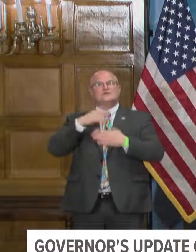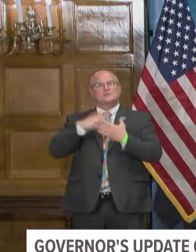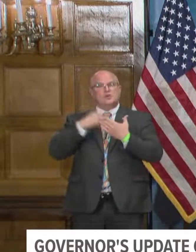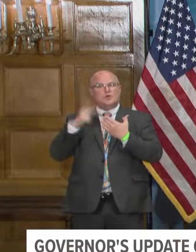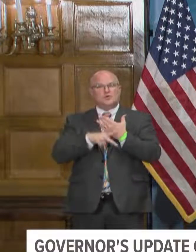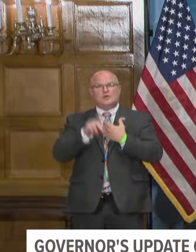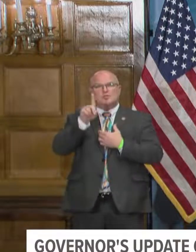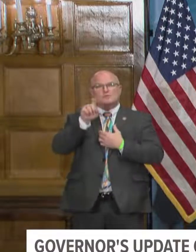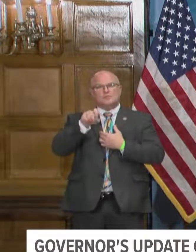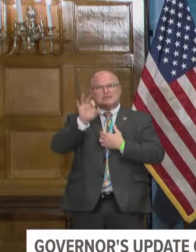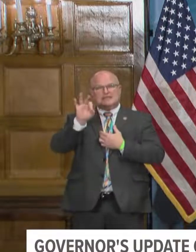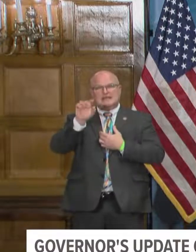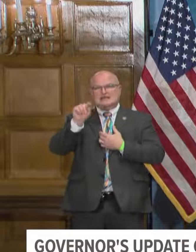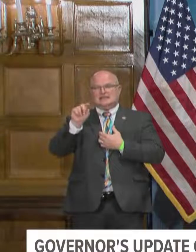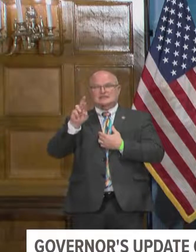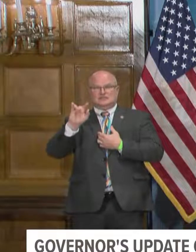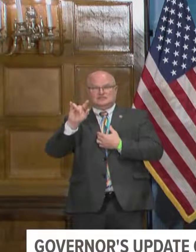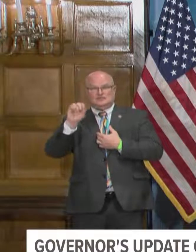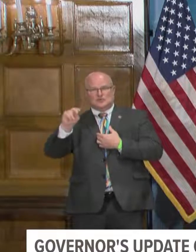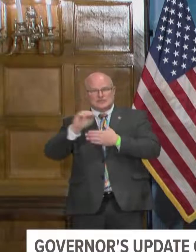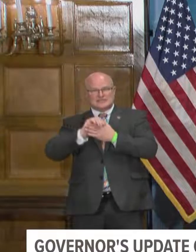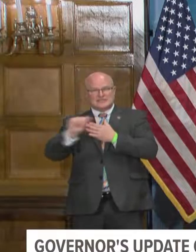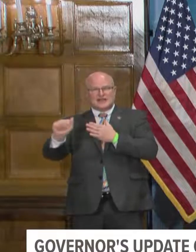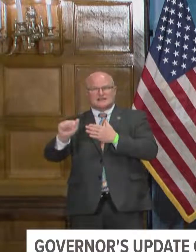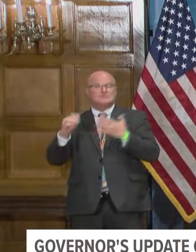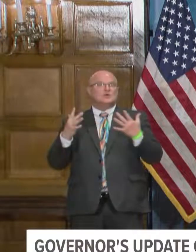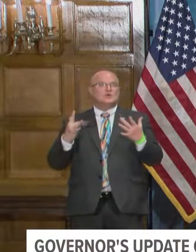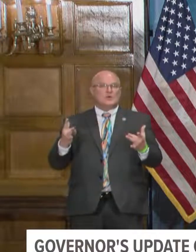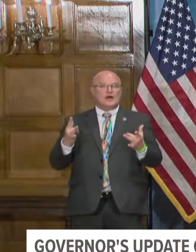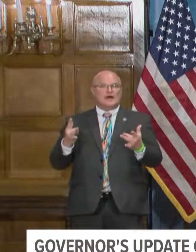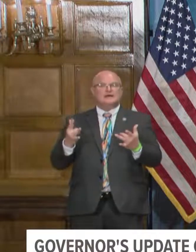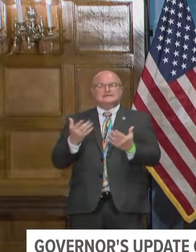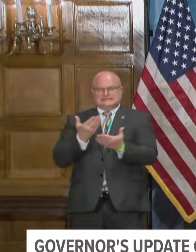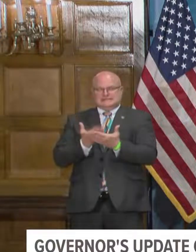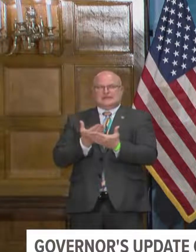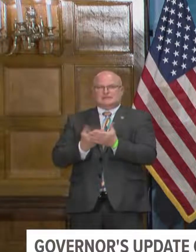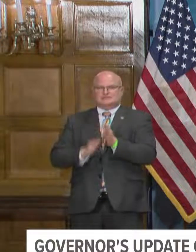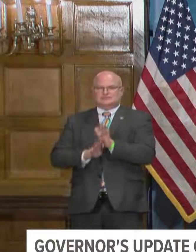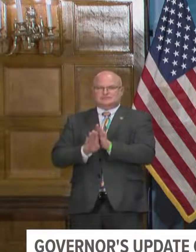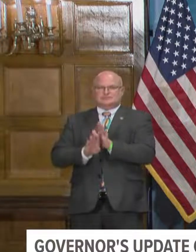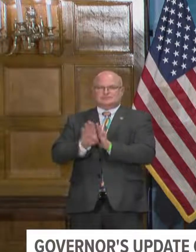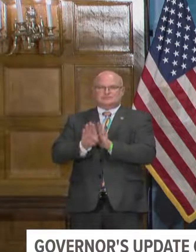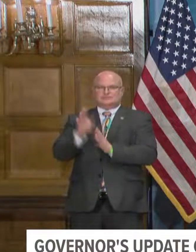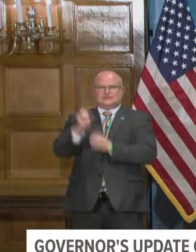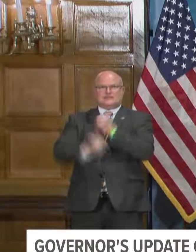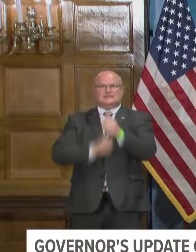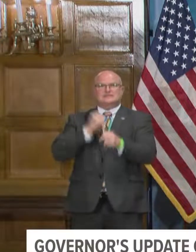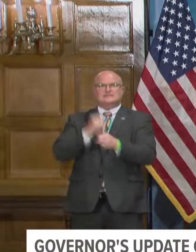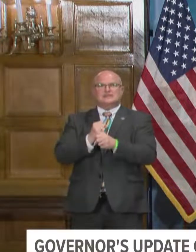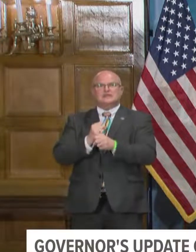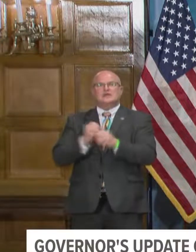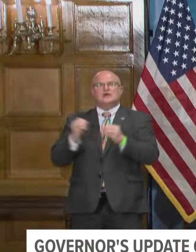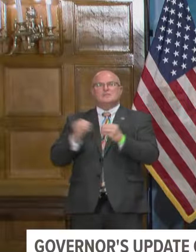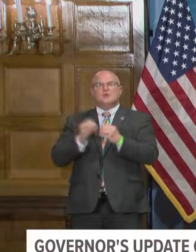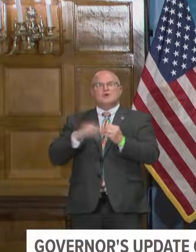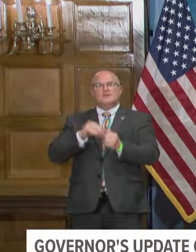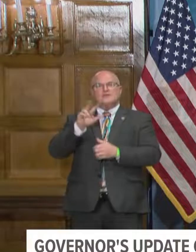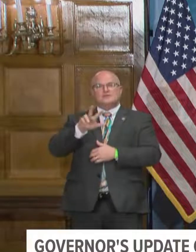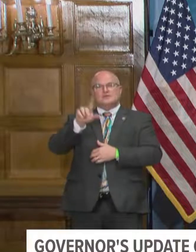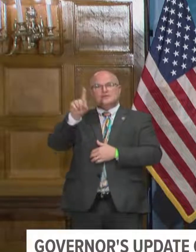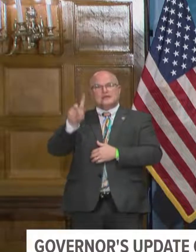trillion. And that's because the economy is expected to grow this year at over